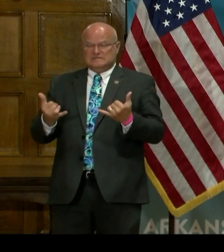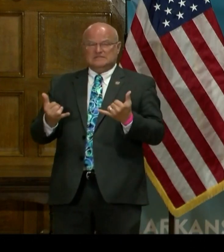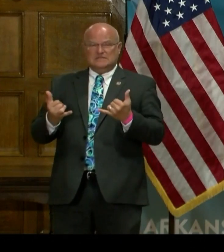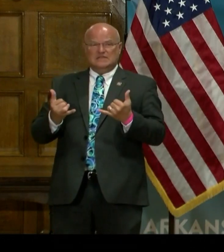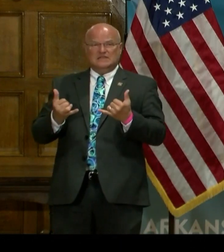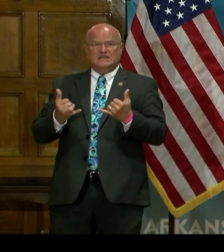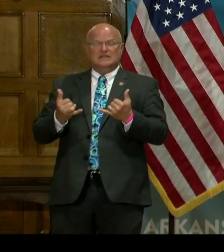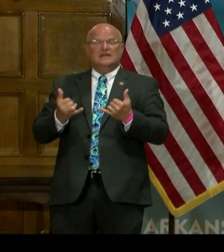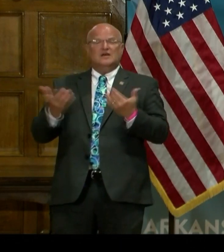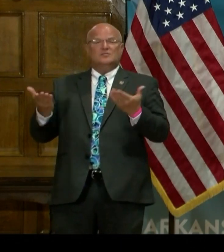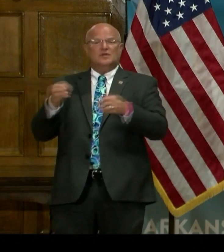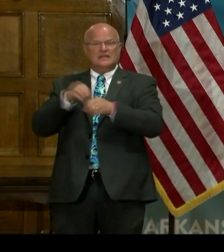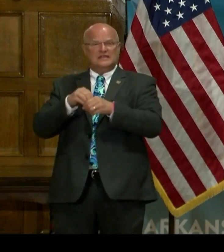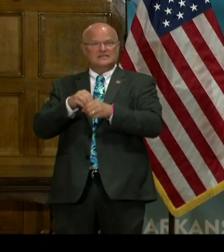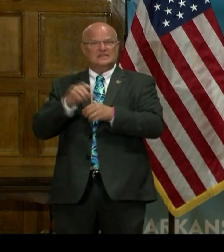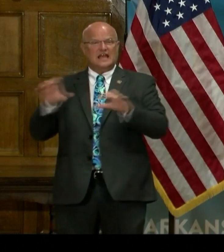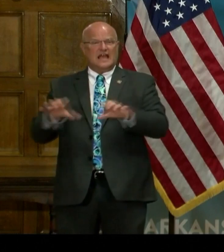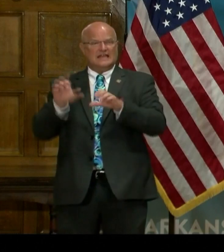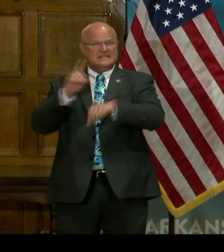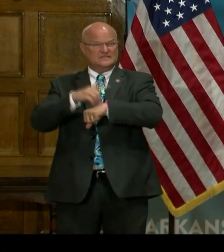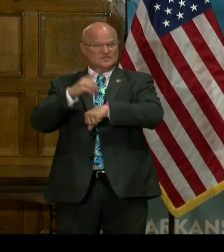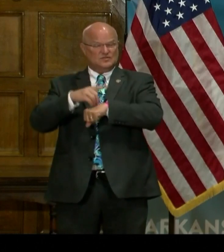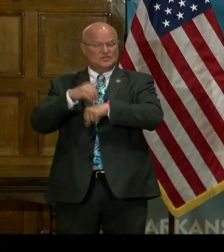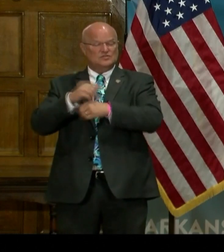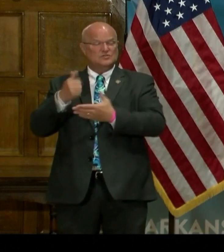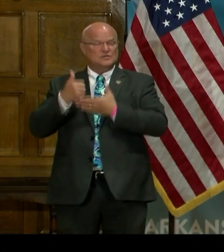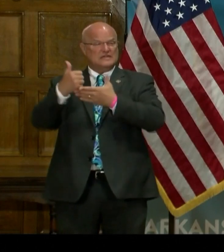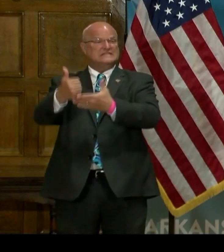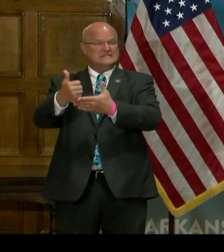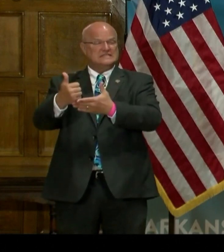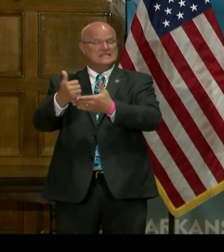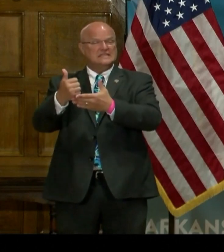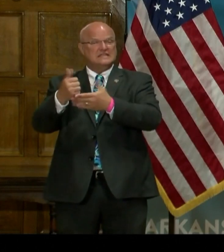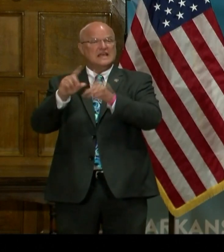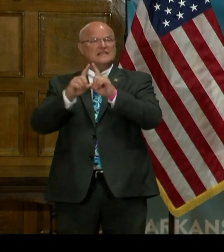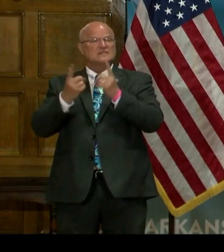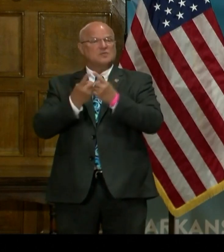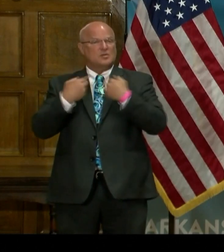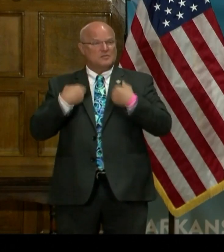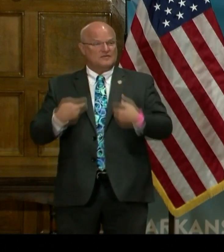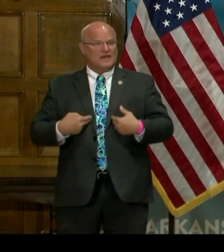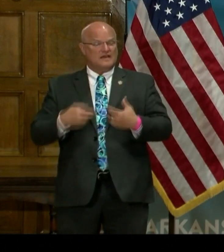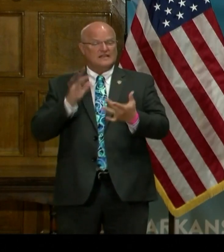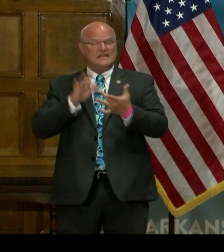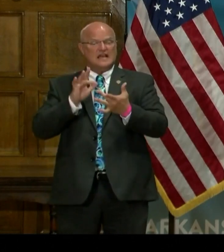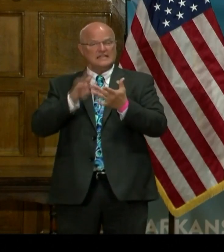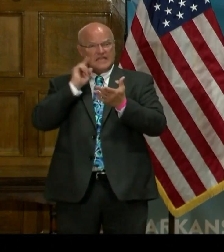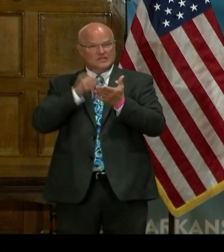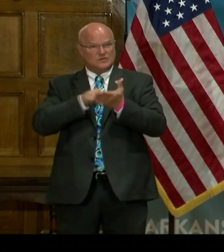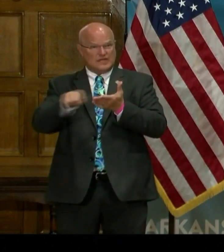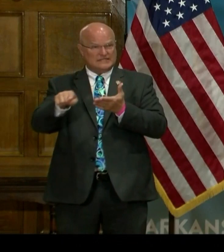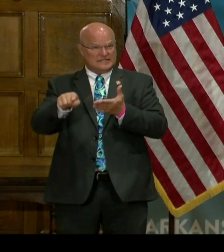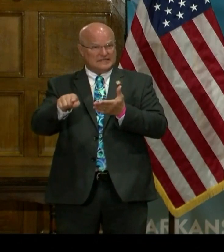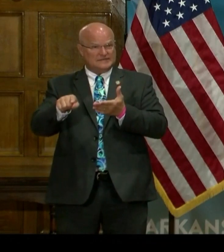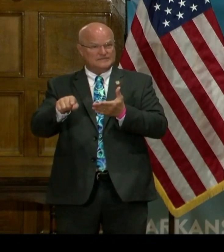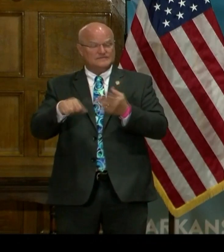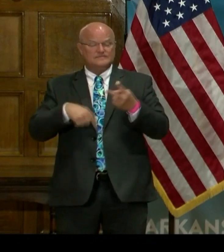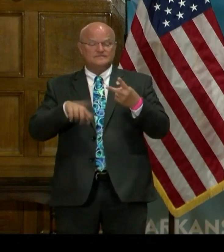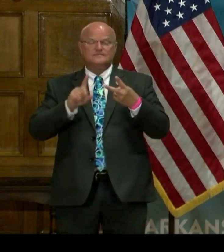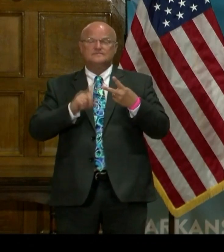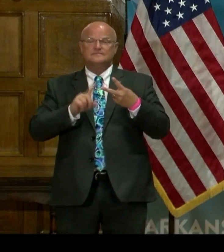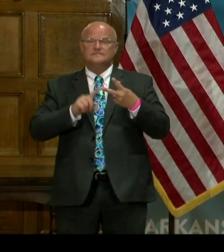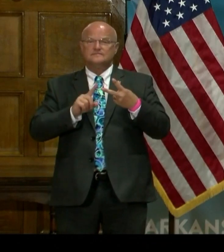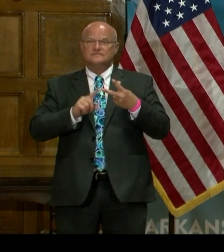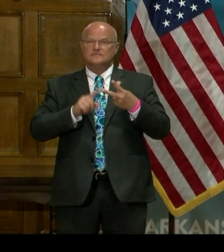be brought into active duty to assist the Department of Health in contact tracing.